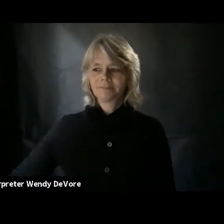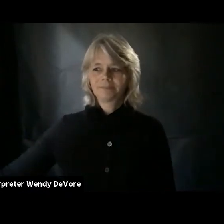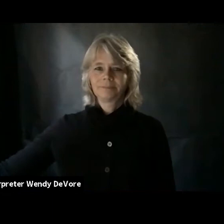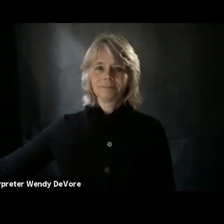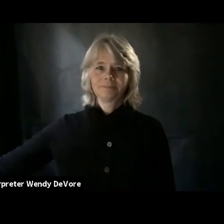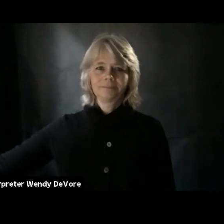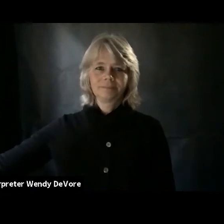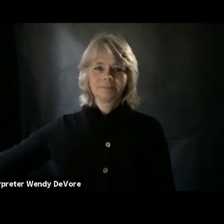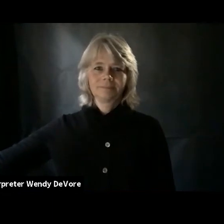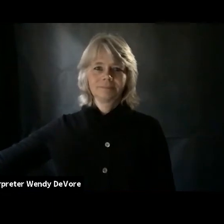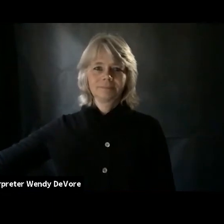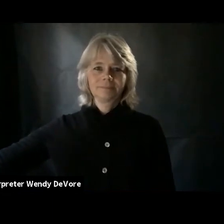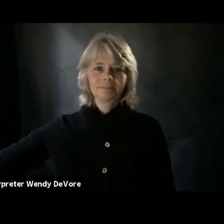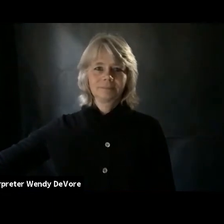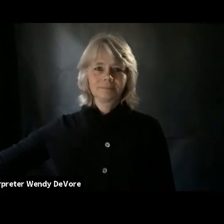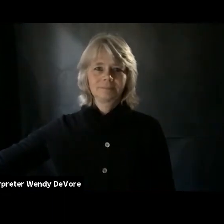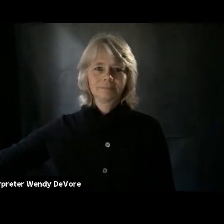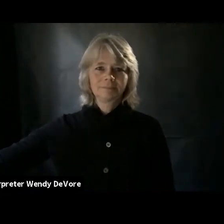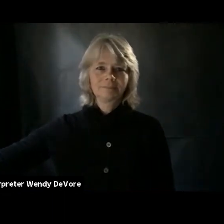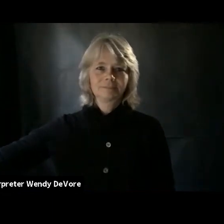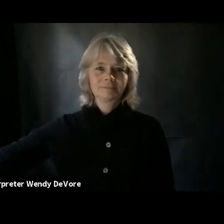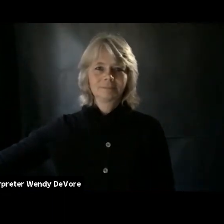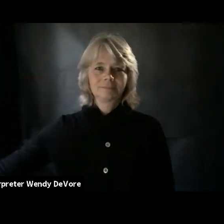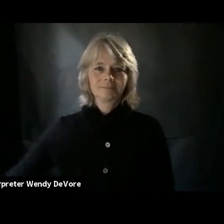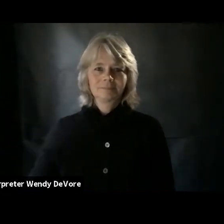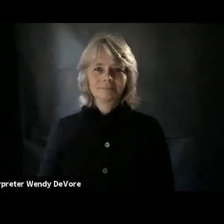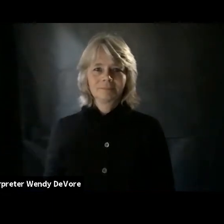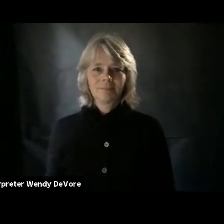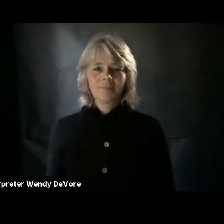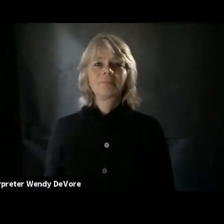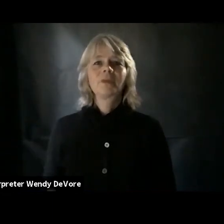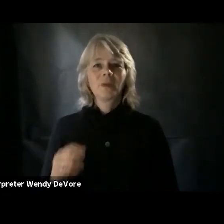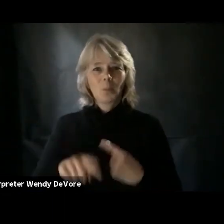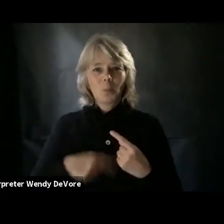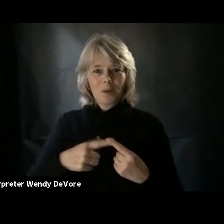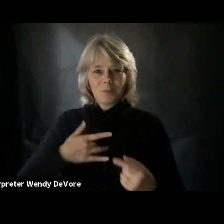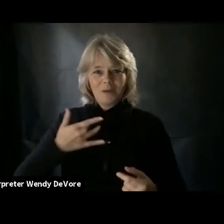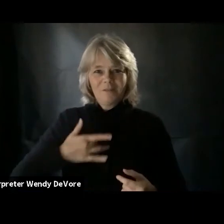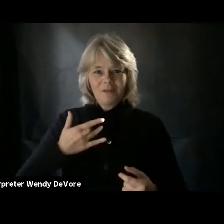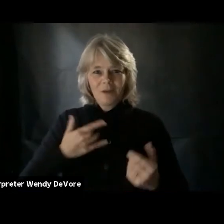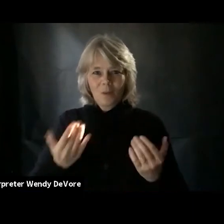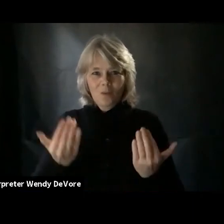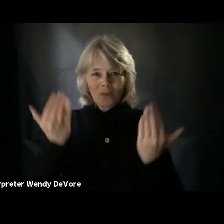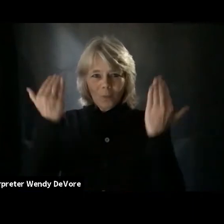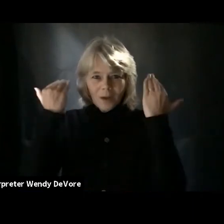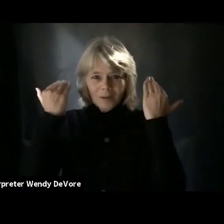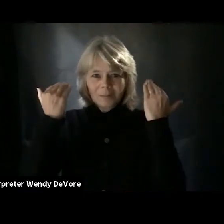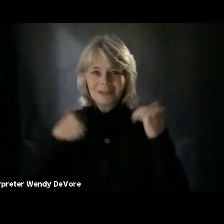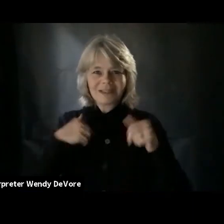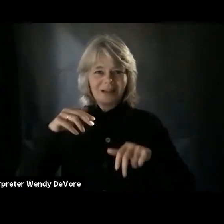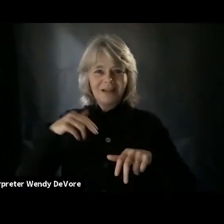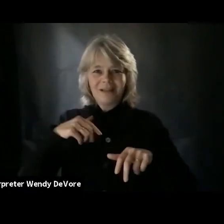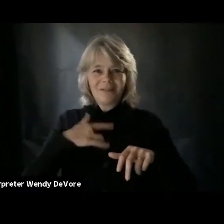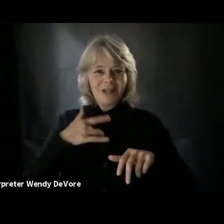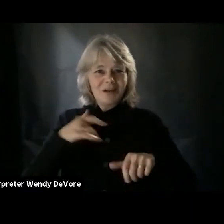And finally, my prayers include that when we are overwhelmed and unsure,